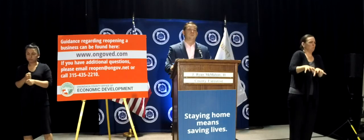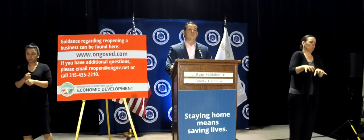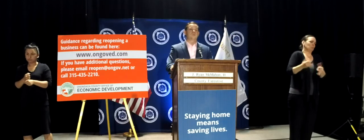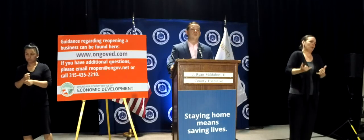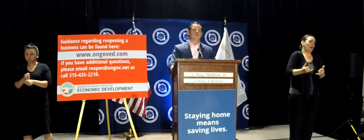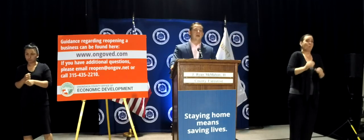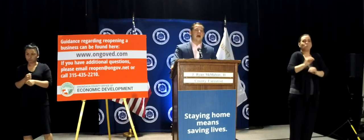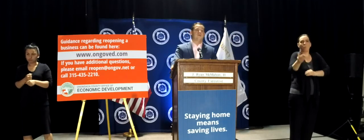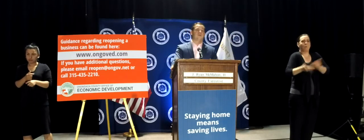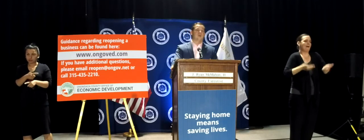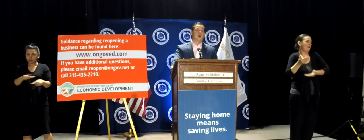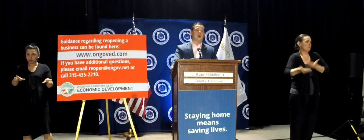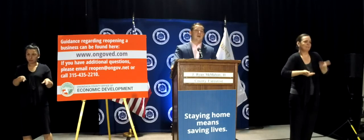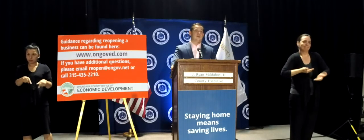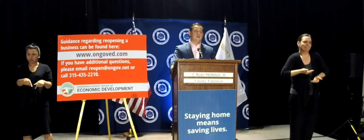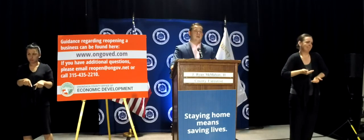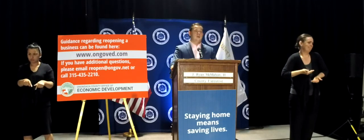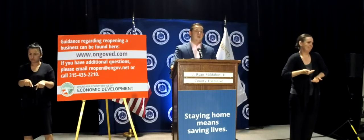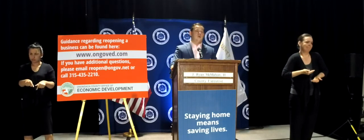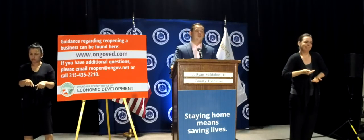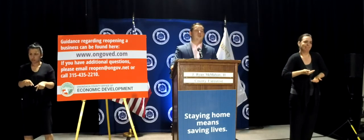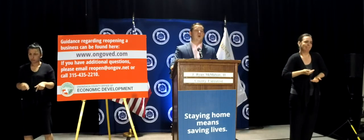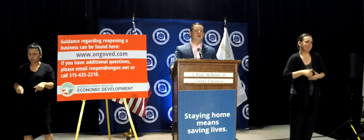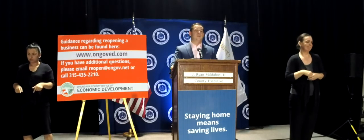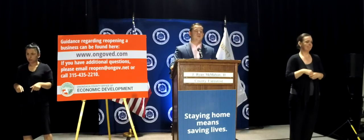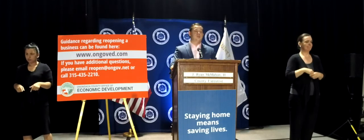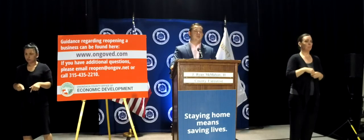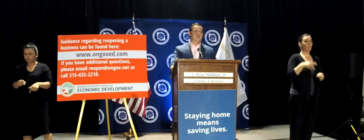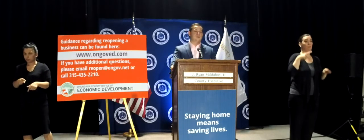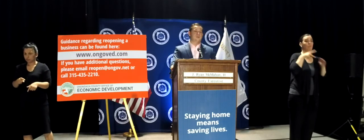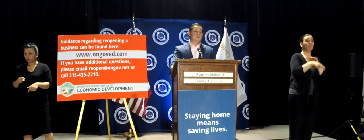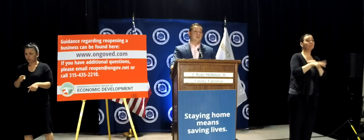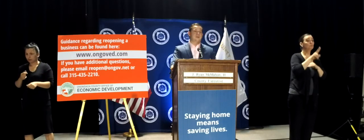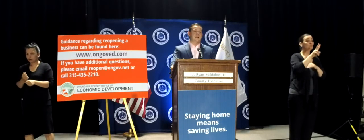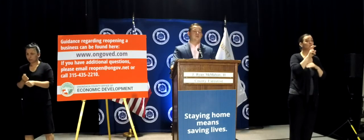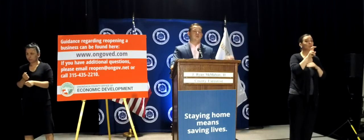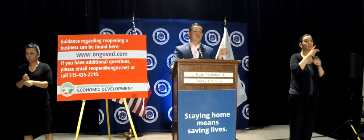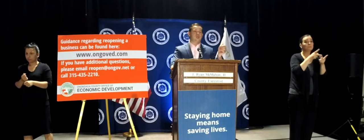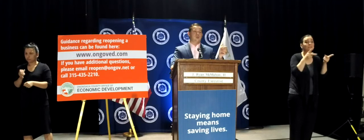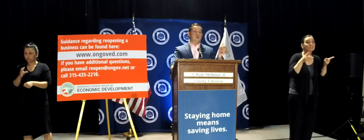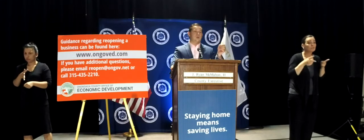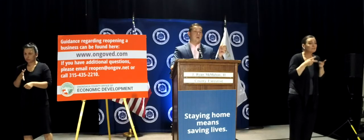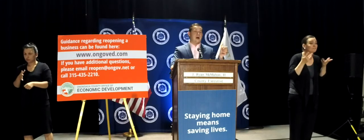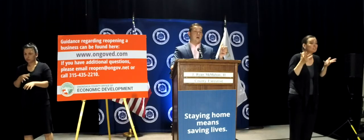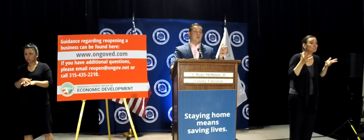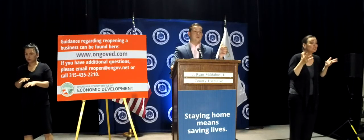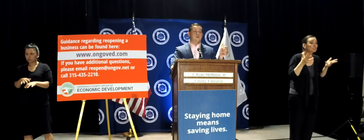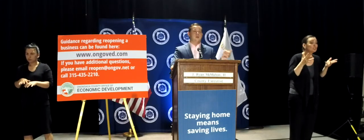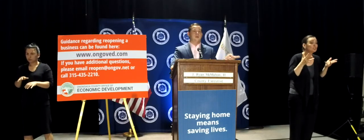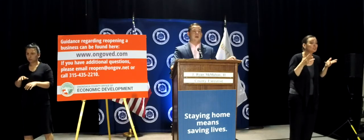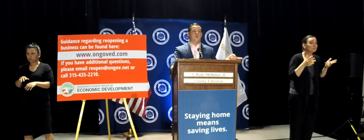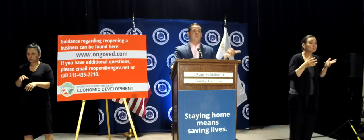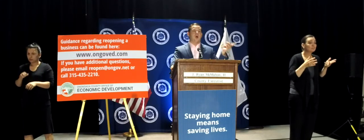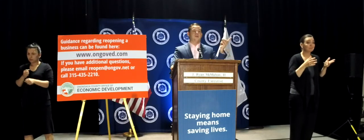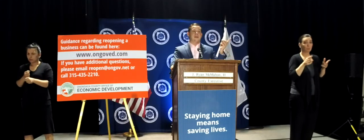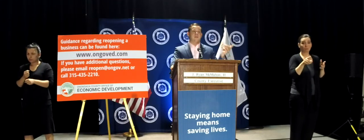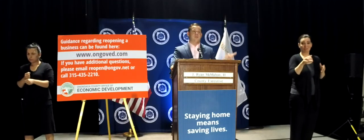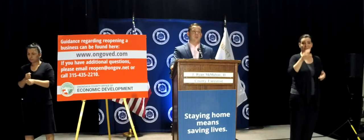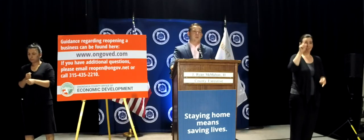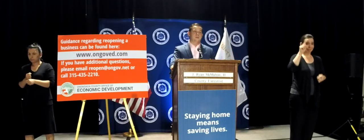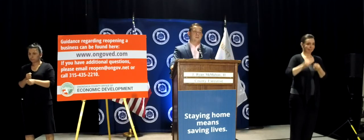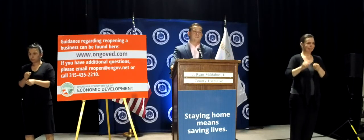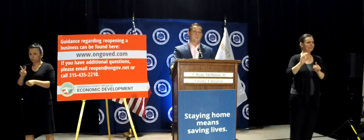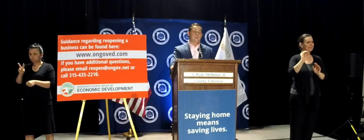positions. We have cut over 200 positions down to 0 hours that were